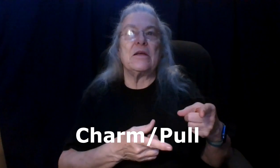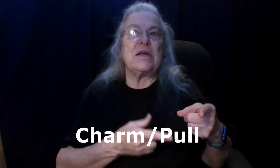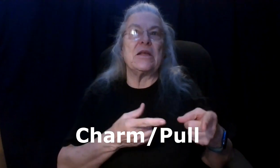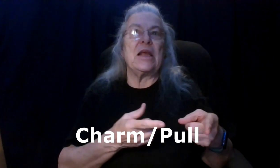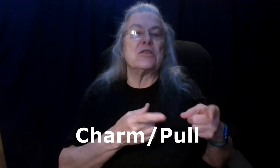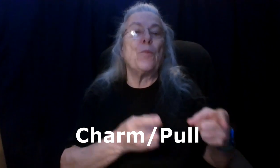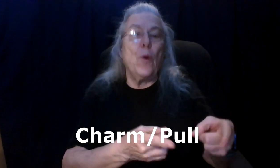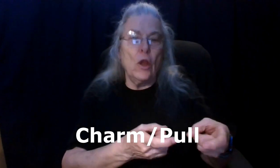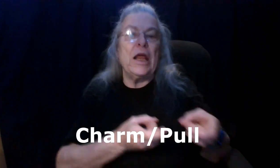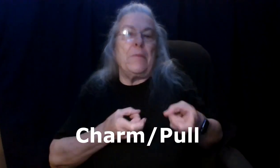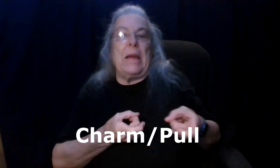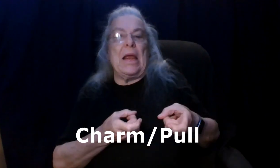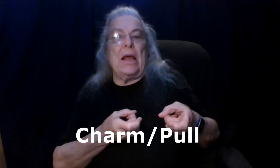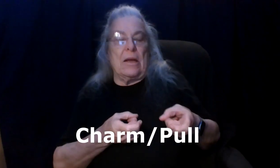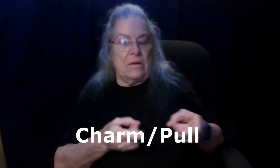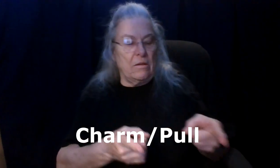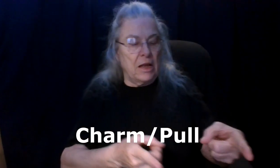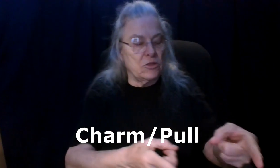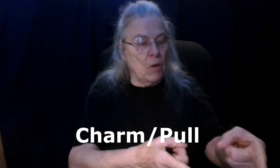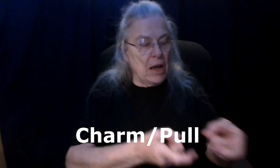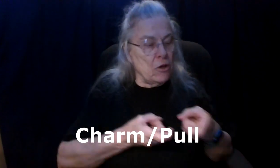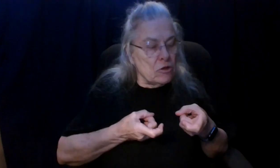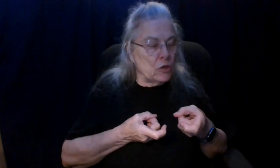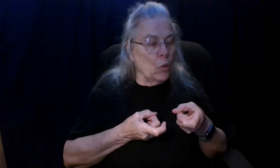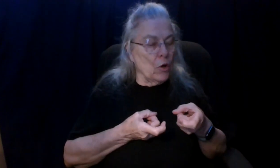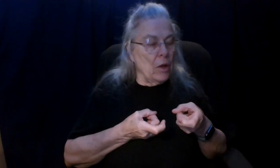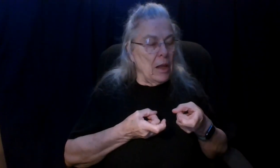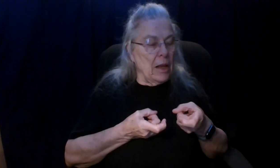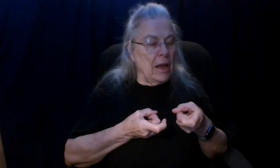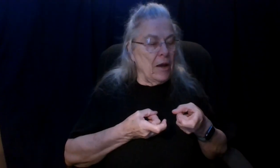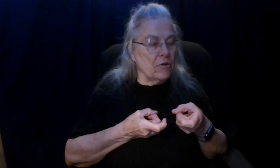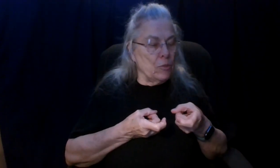is pulling me in. And so I use the word here to pull.